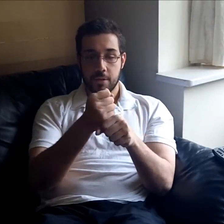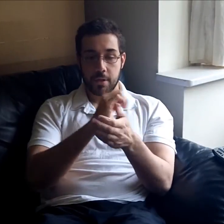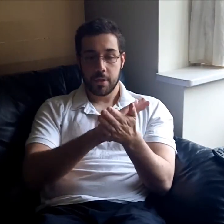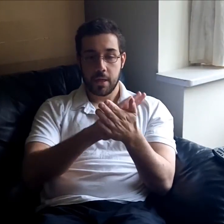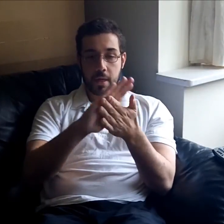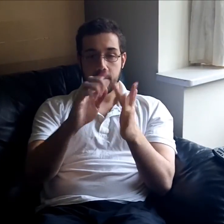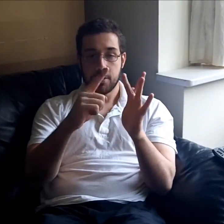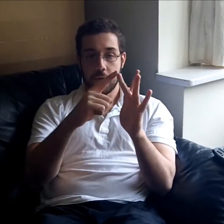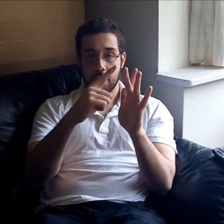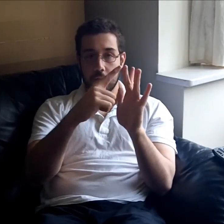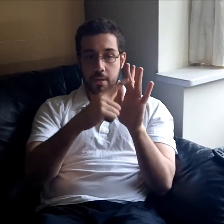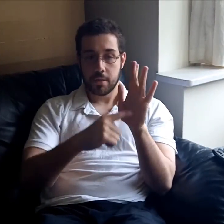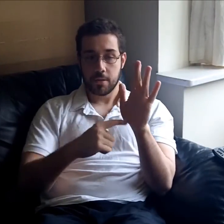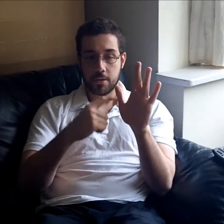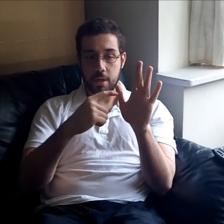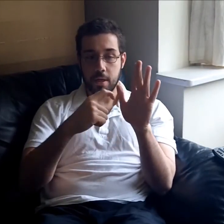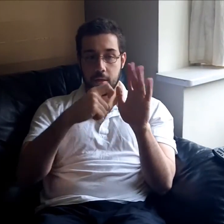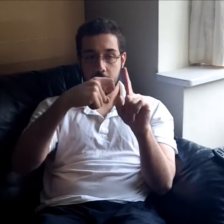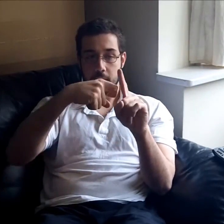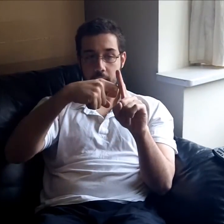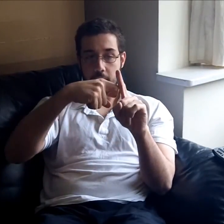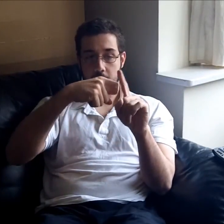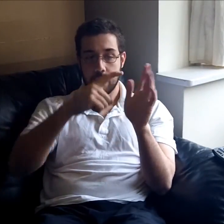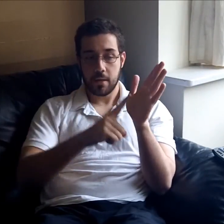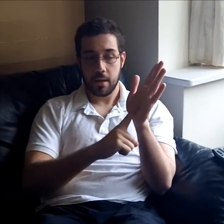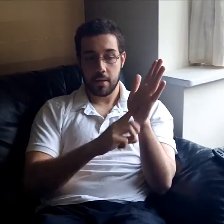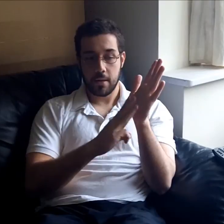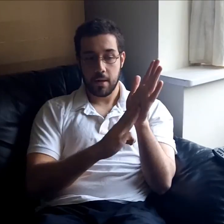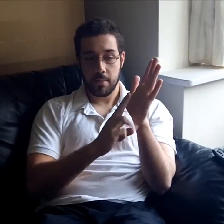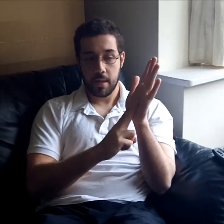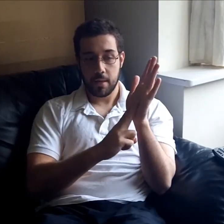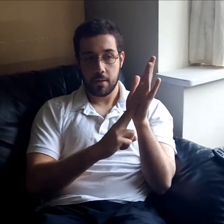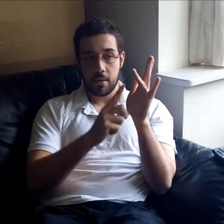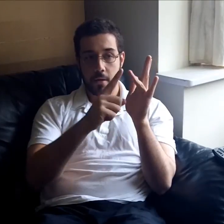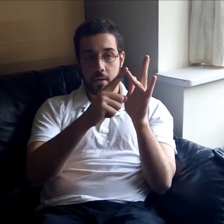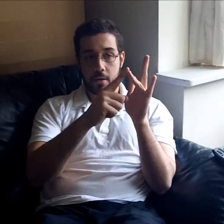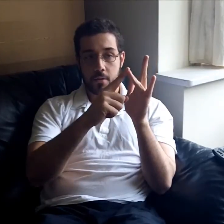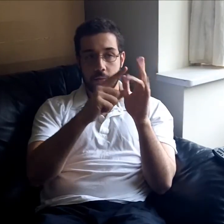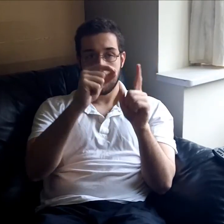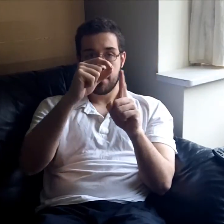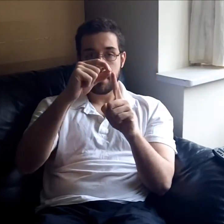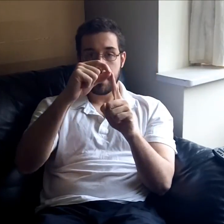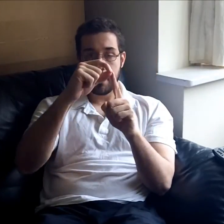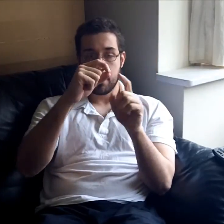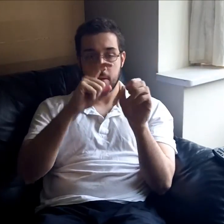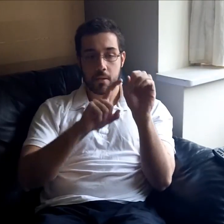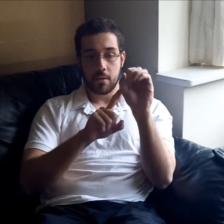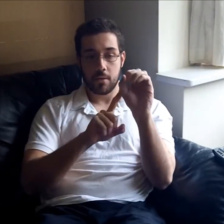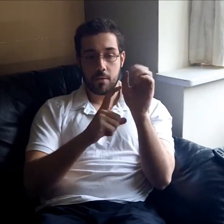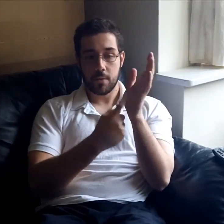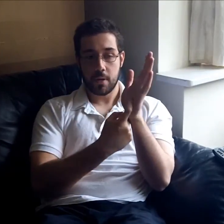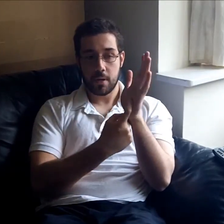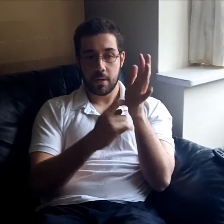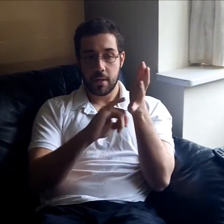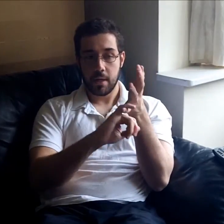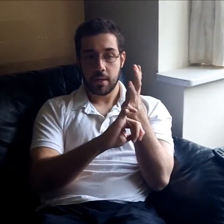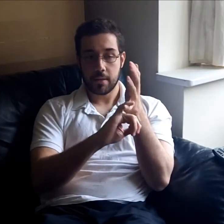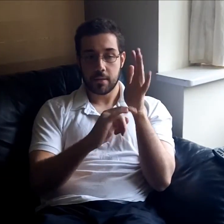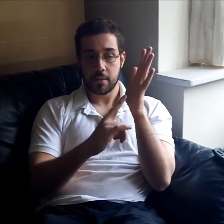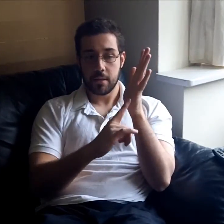G, H, I, J, K, L, M, N, O, P, Q, R, S,